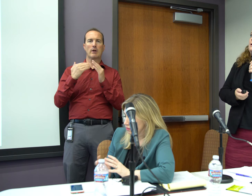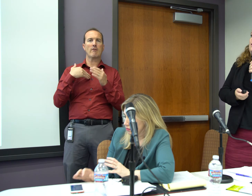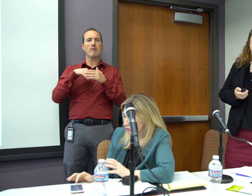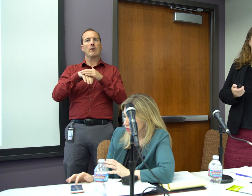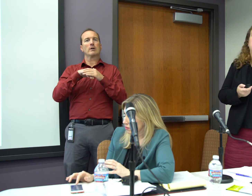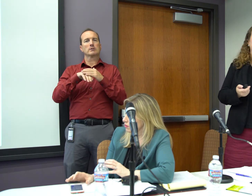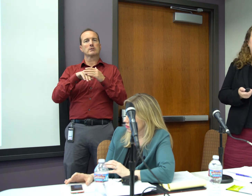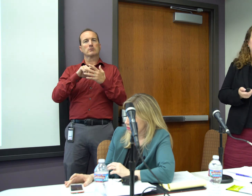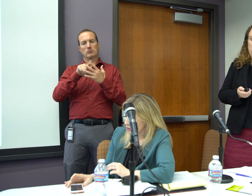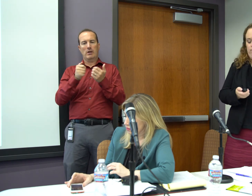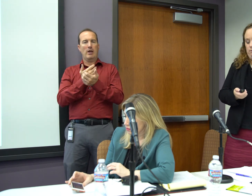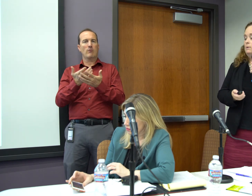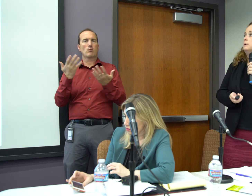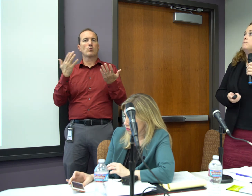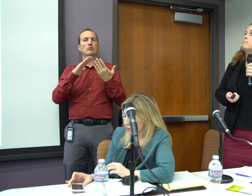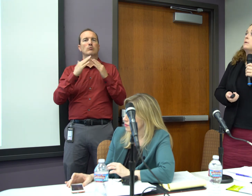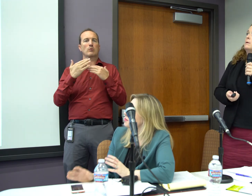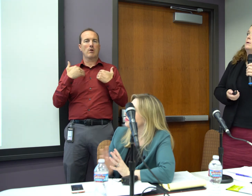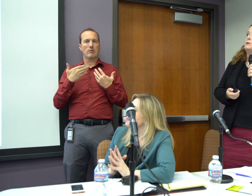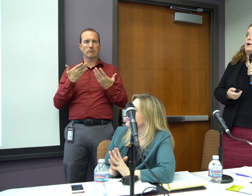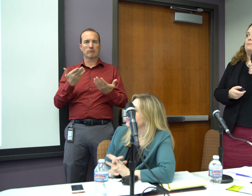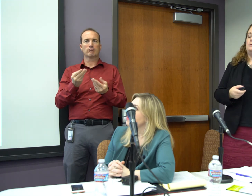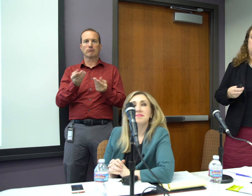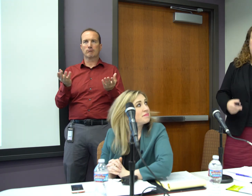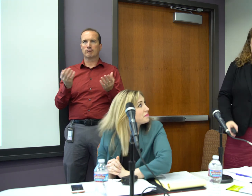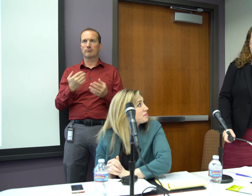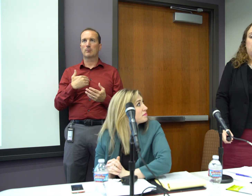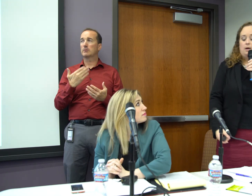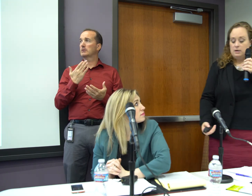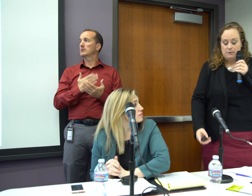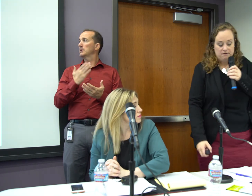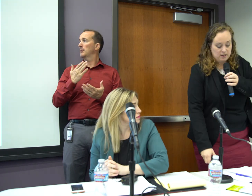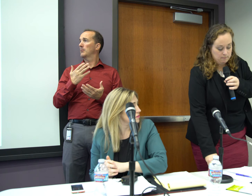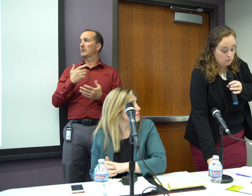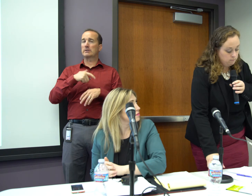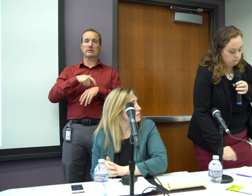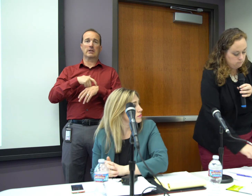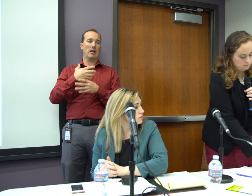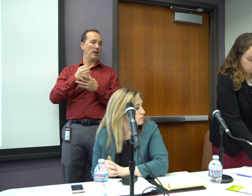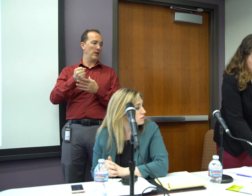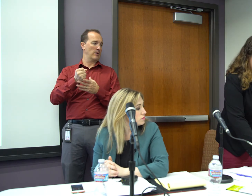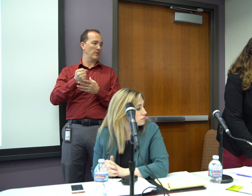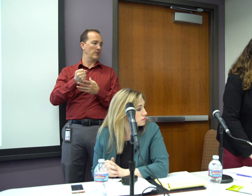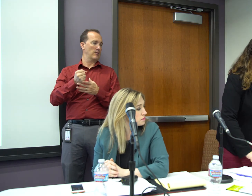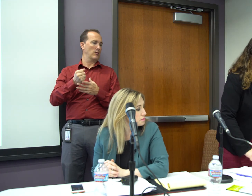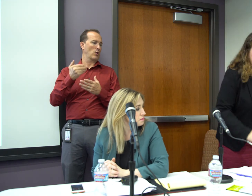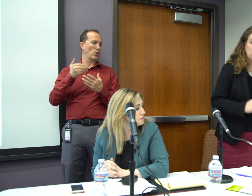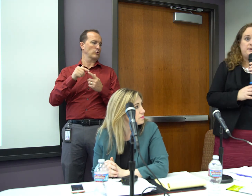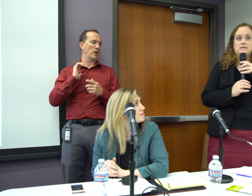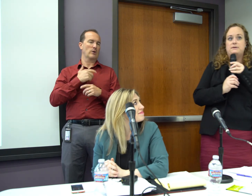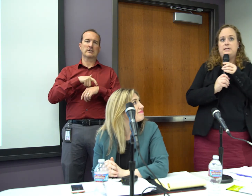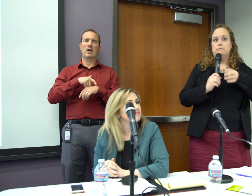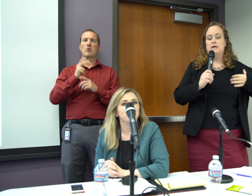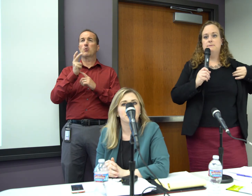to everything the community has to offer. So I'm going to stop there because we're out of time. Oh, we're pretty close to it. We